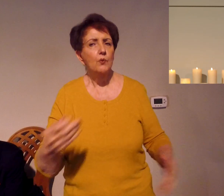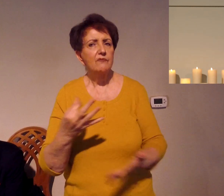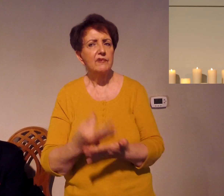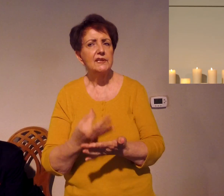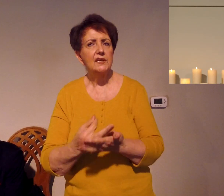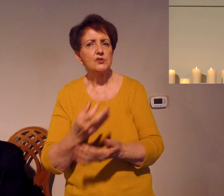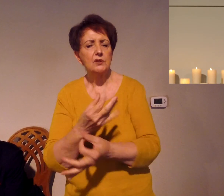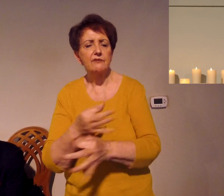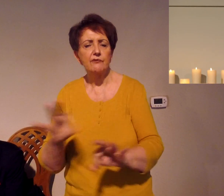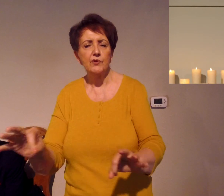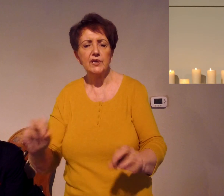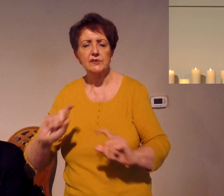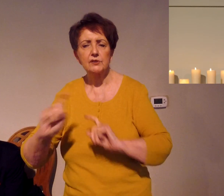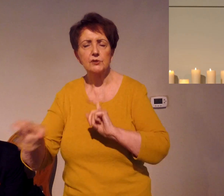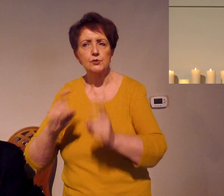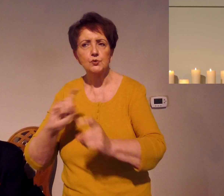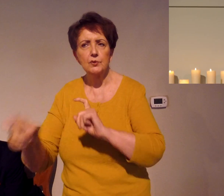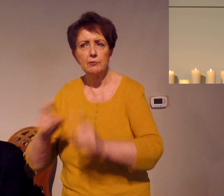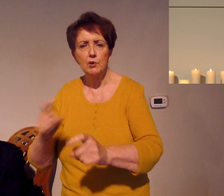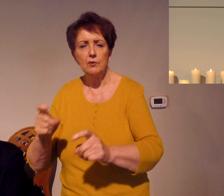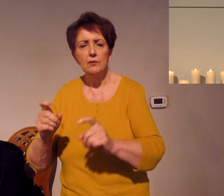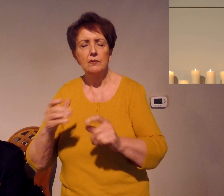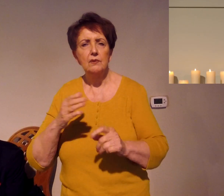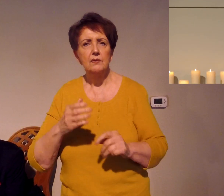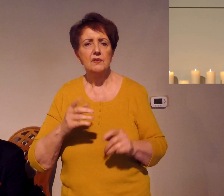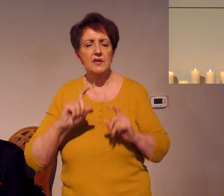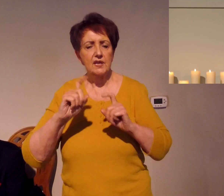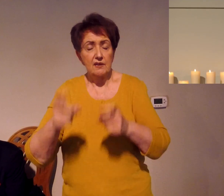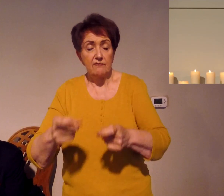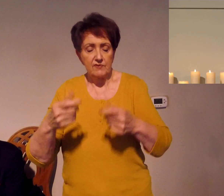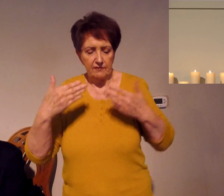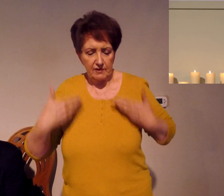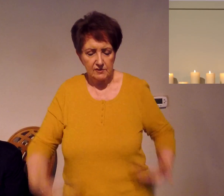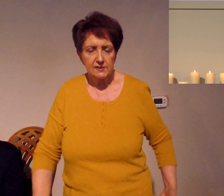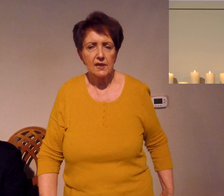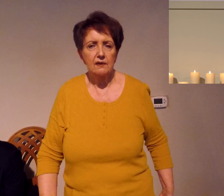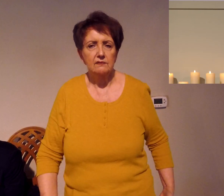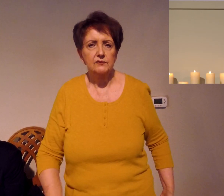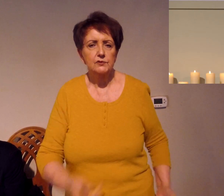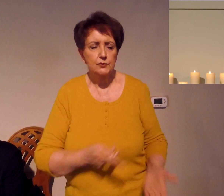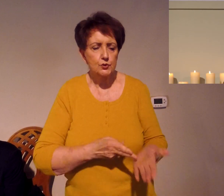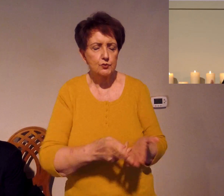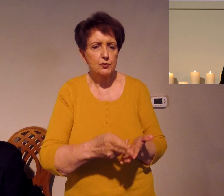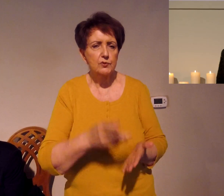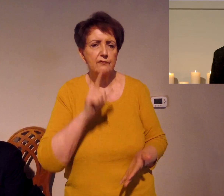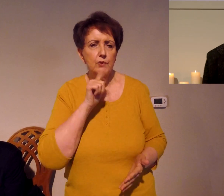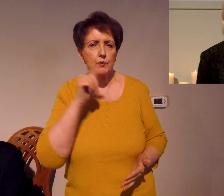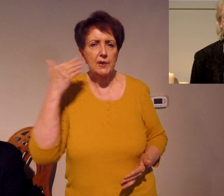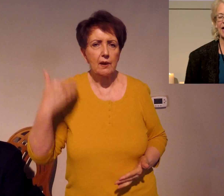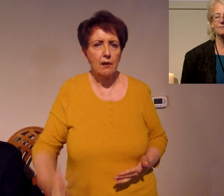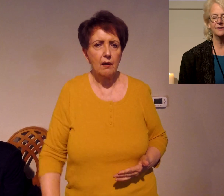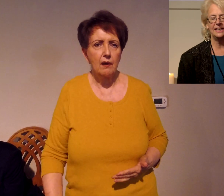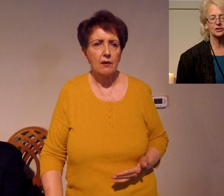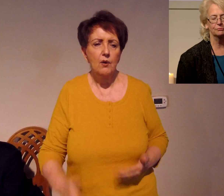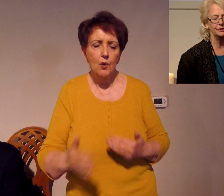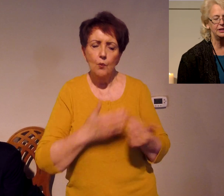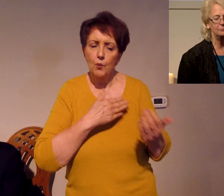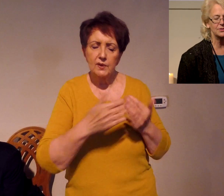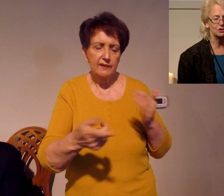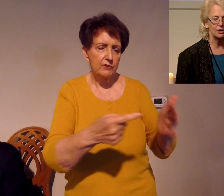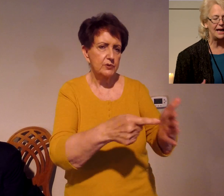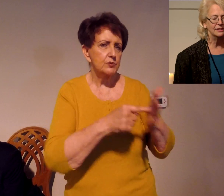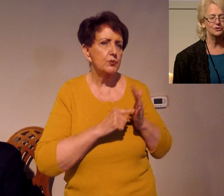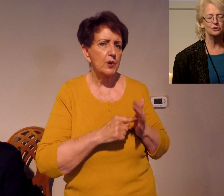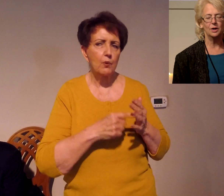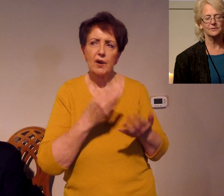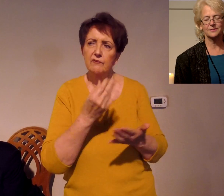to contribute the great gift that we are, that is the truth of our being. That whatever is required for that financial freedom